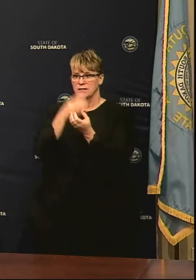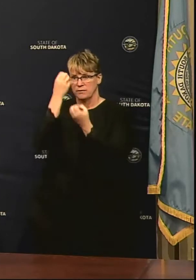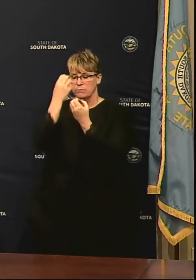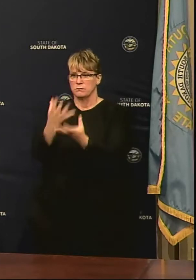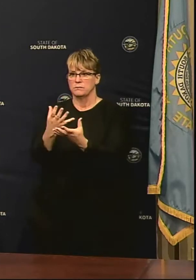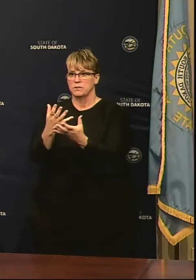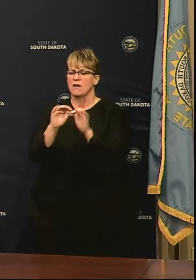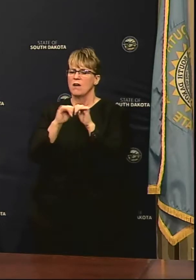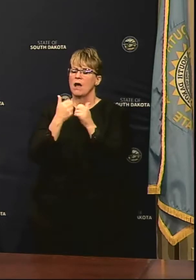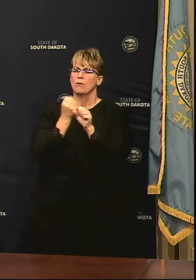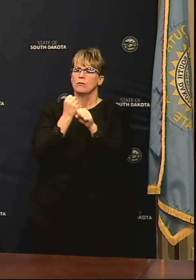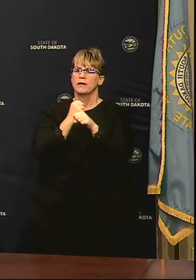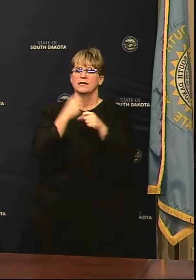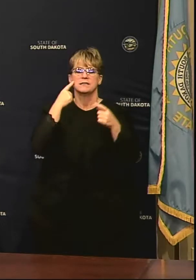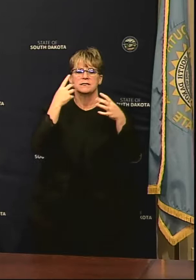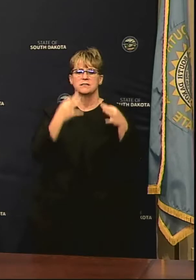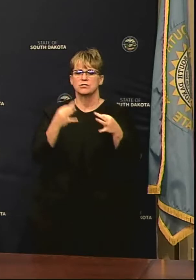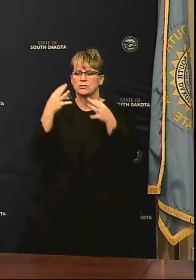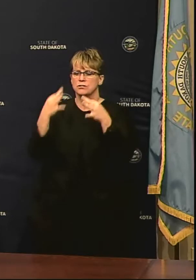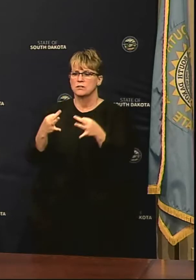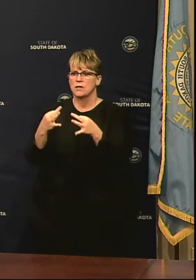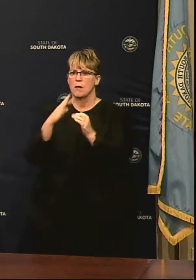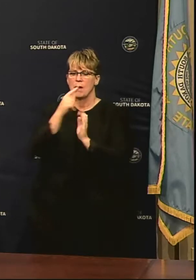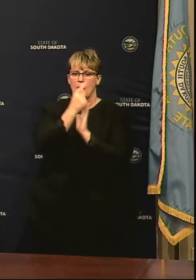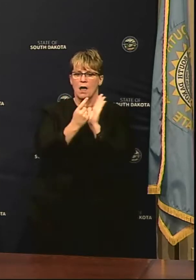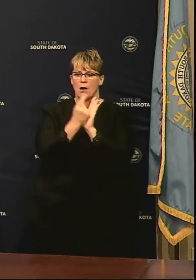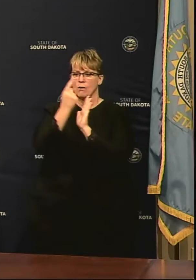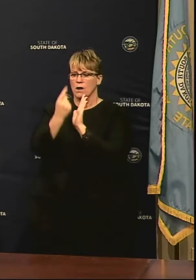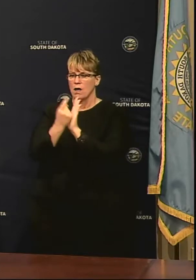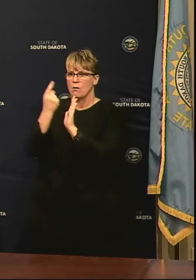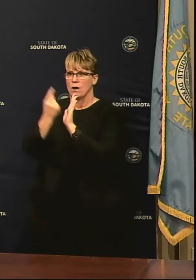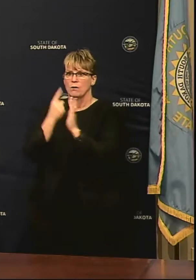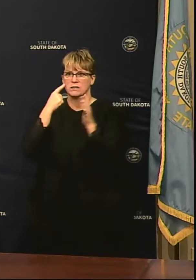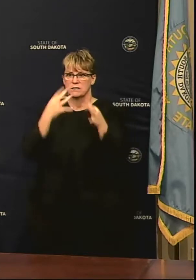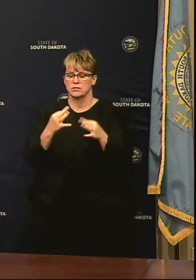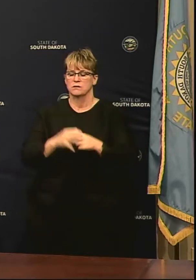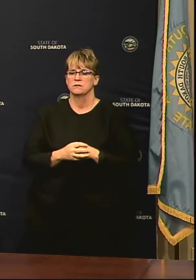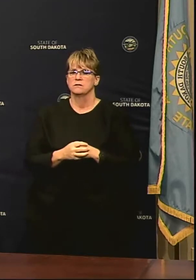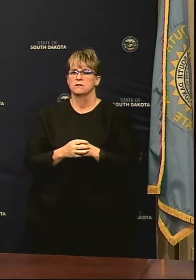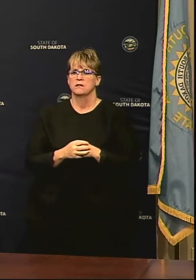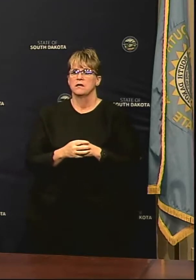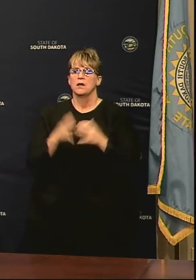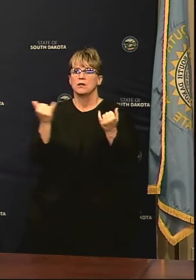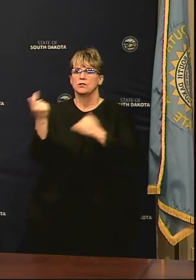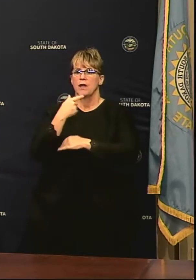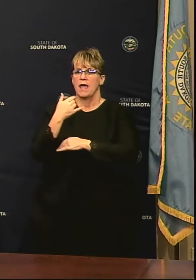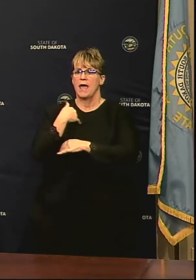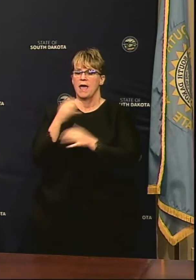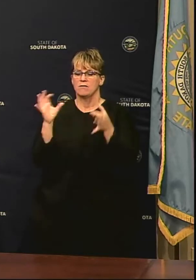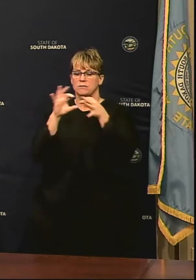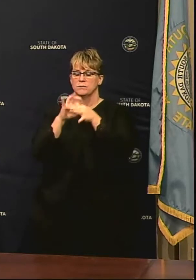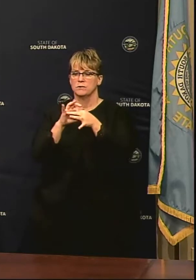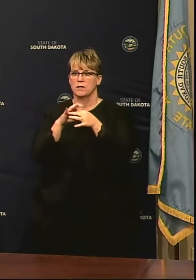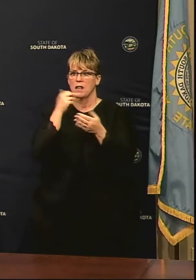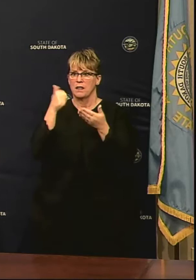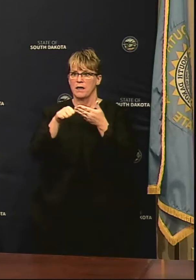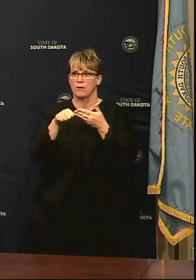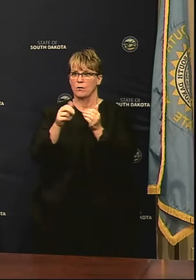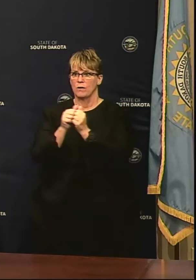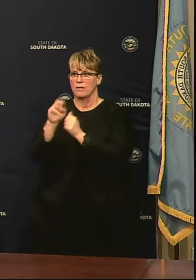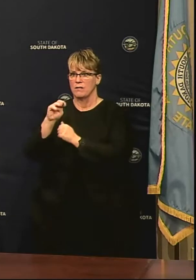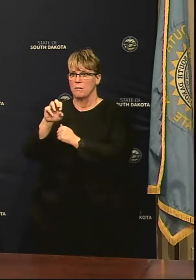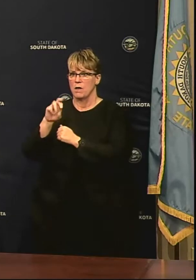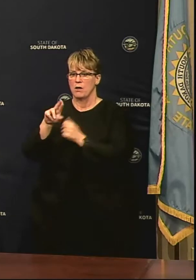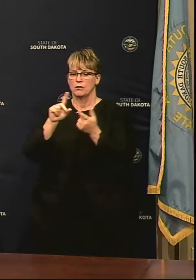data of how we're making decisions by an hour-by-hour basis. Today, I'm sending a joint letter with the mayor to